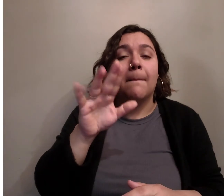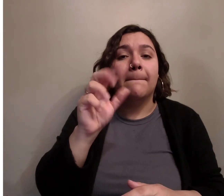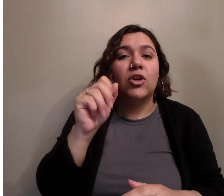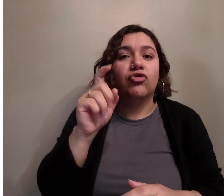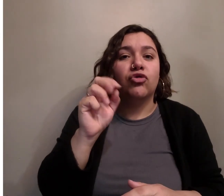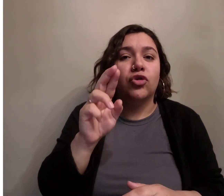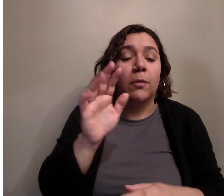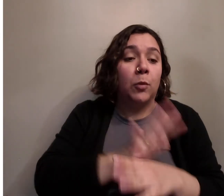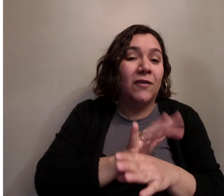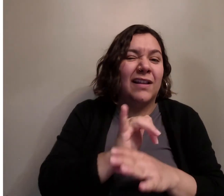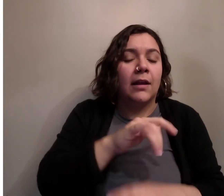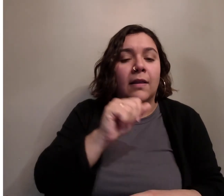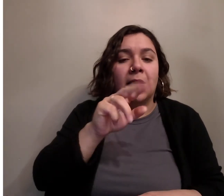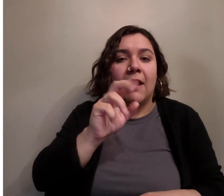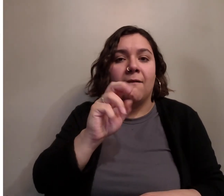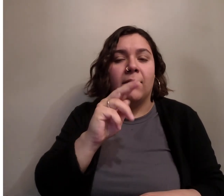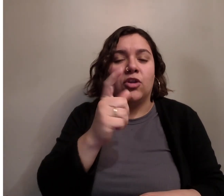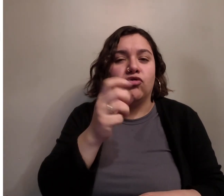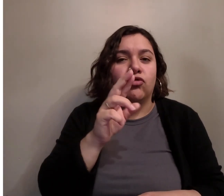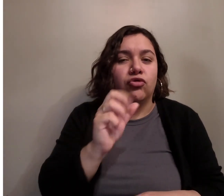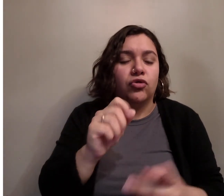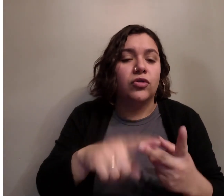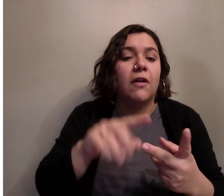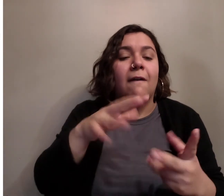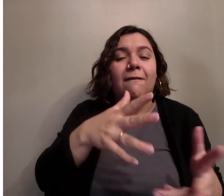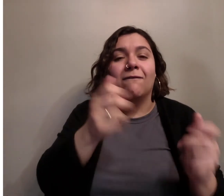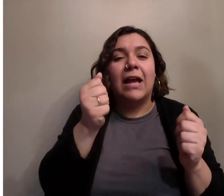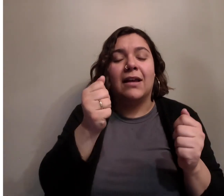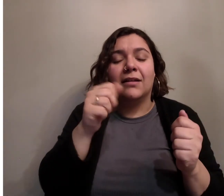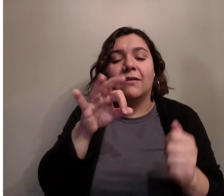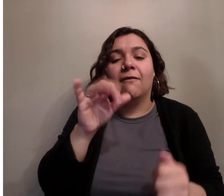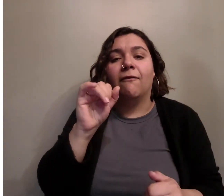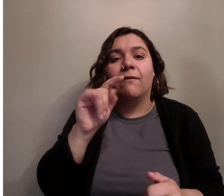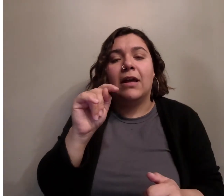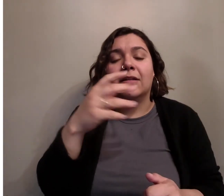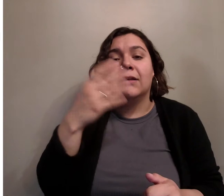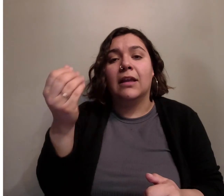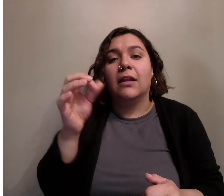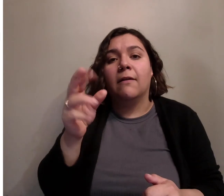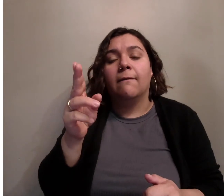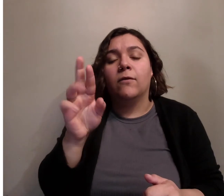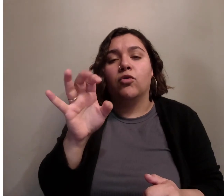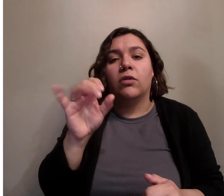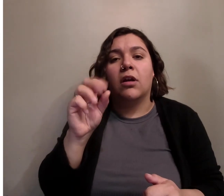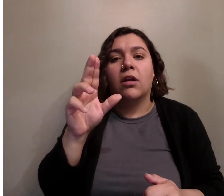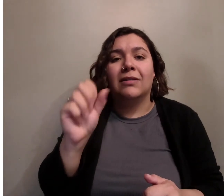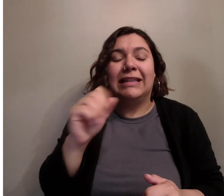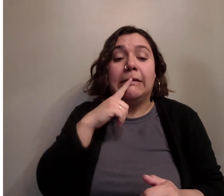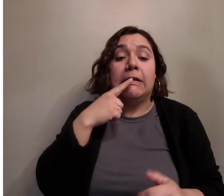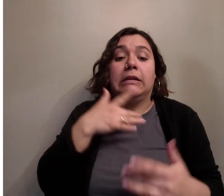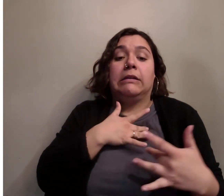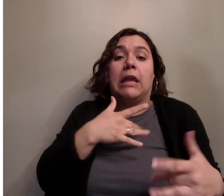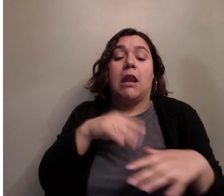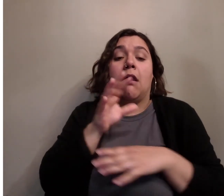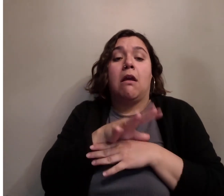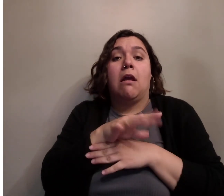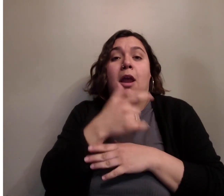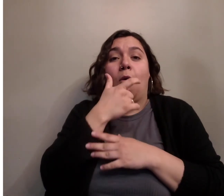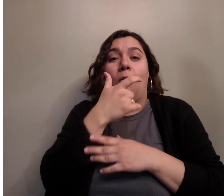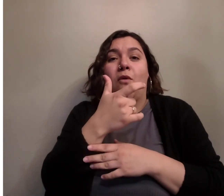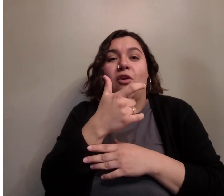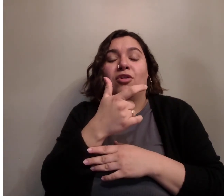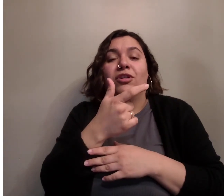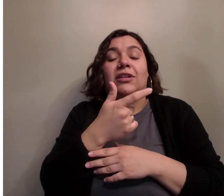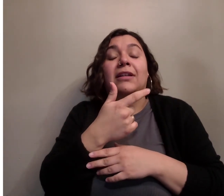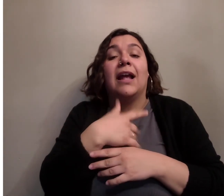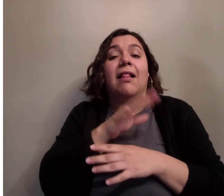like blockbuster films, The Avengers or Fast and the Furious, and they will sneak in a cell